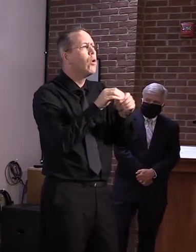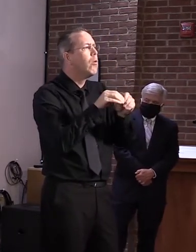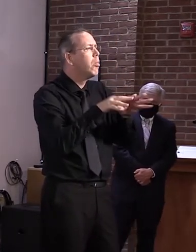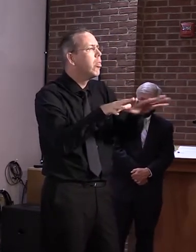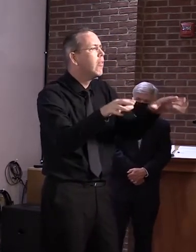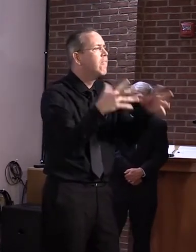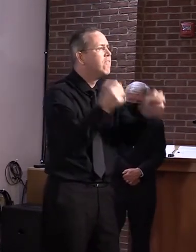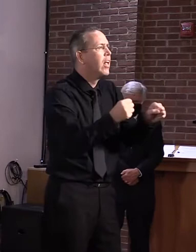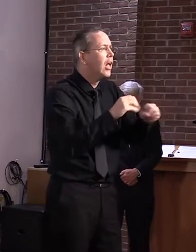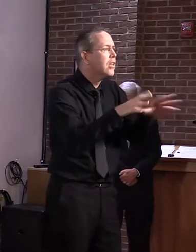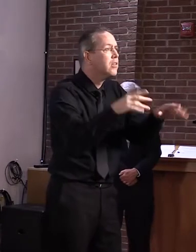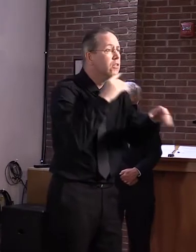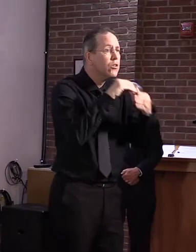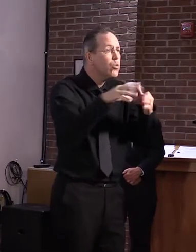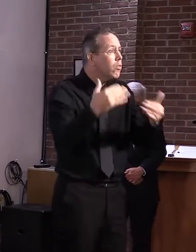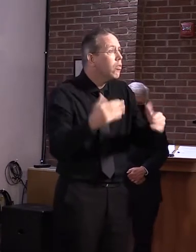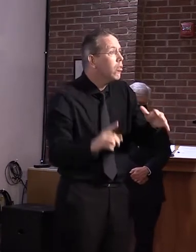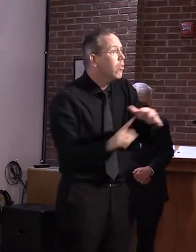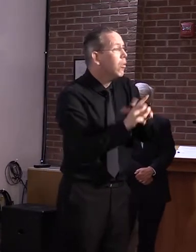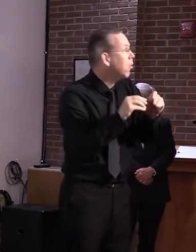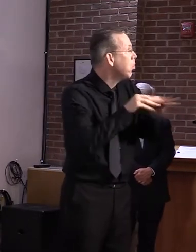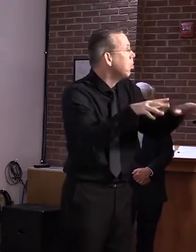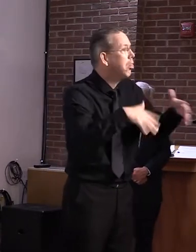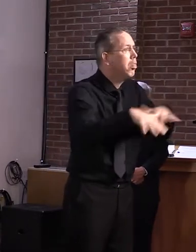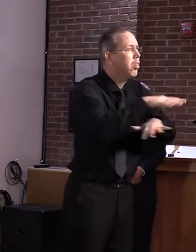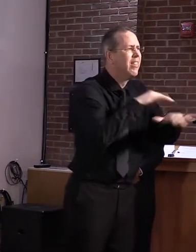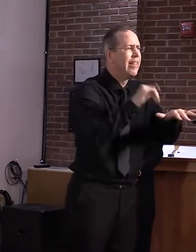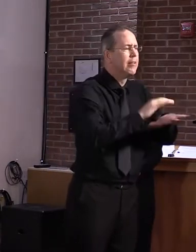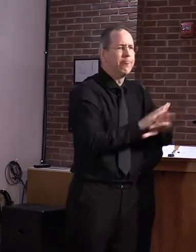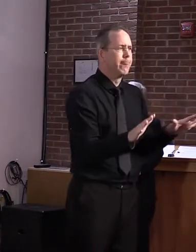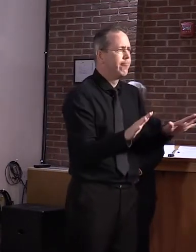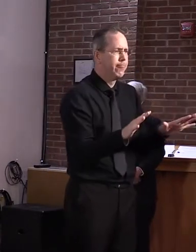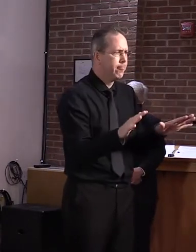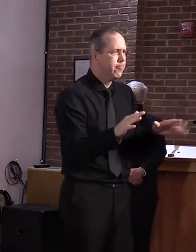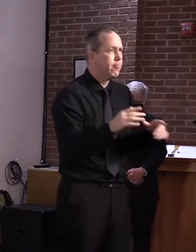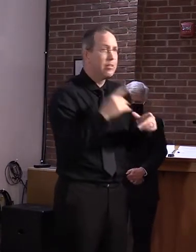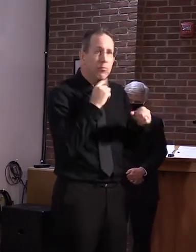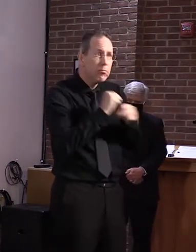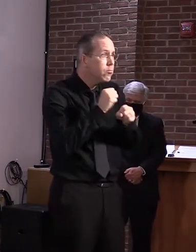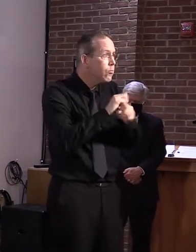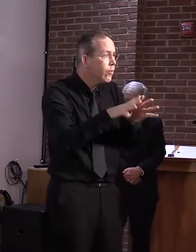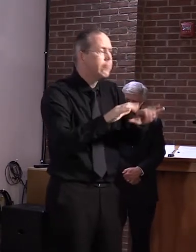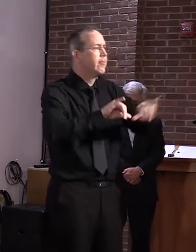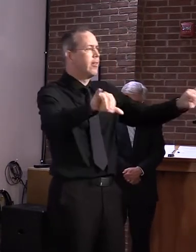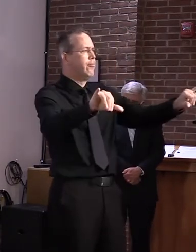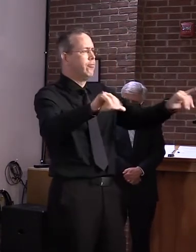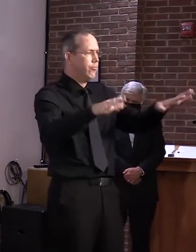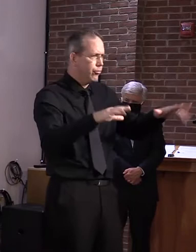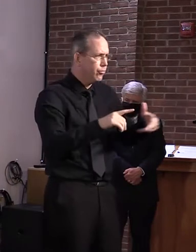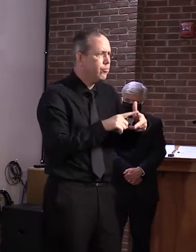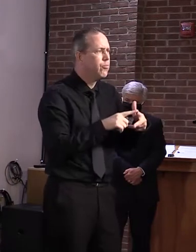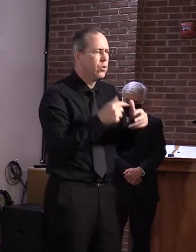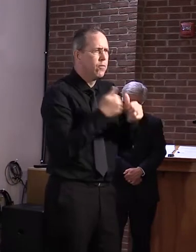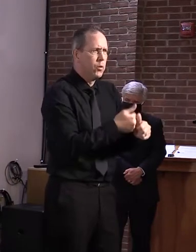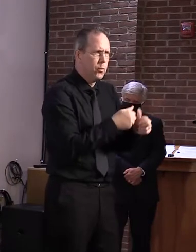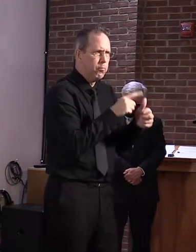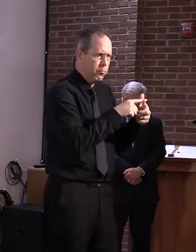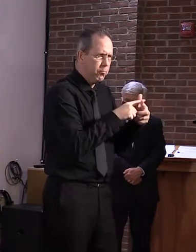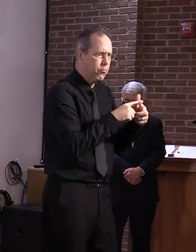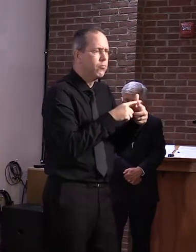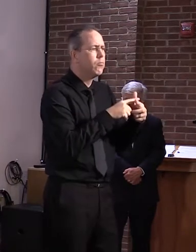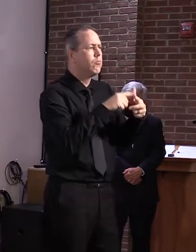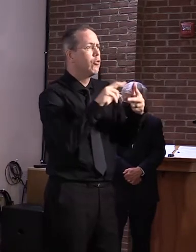through effective public health measures. And we have those laid out in this document as well. And then finally, we have to